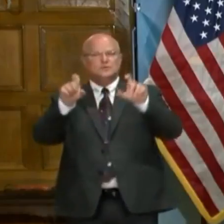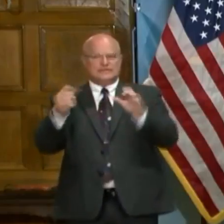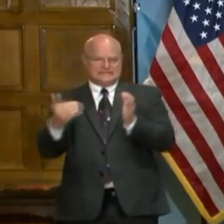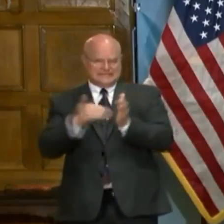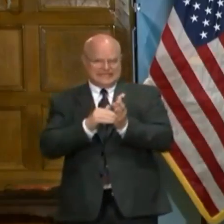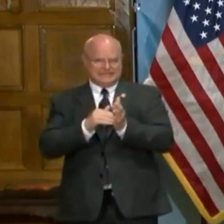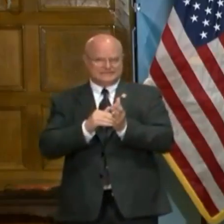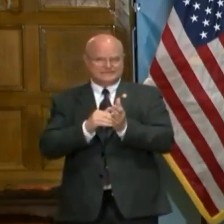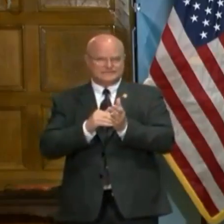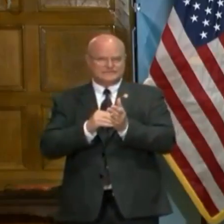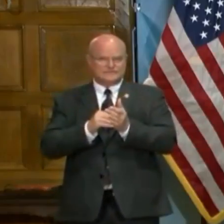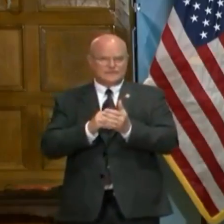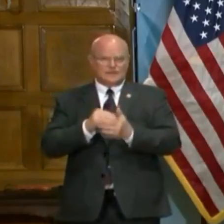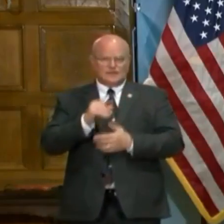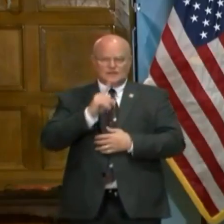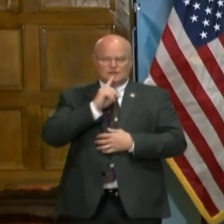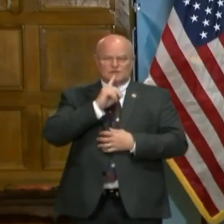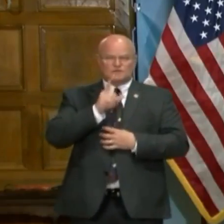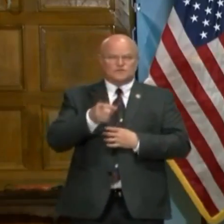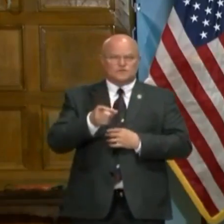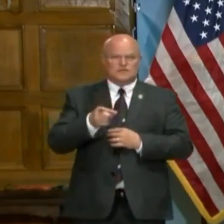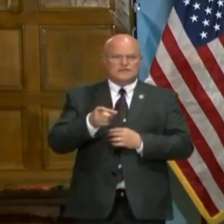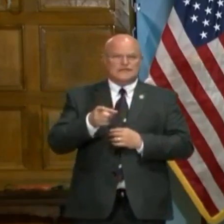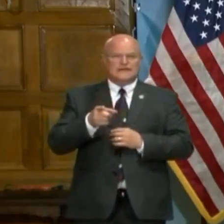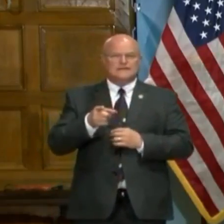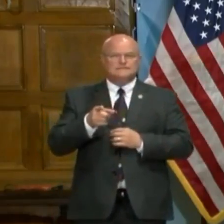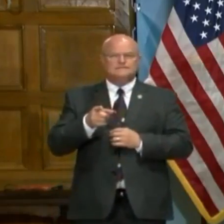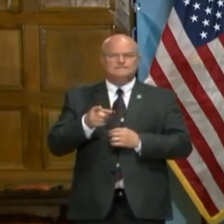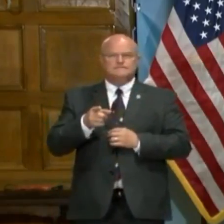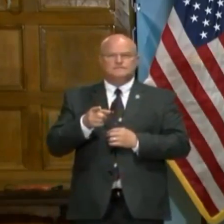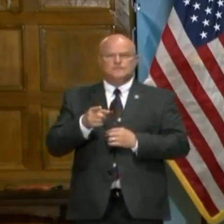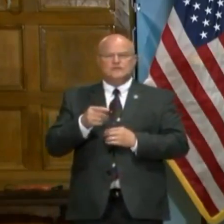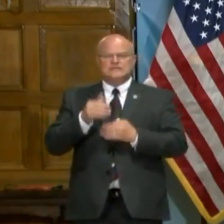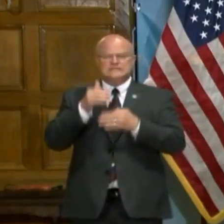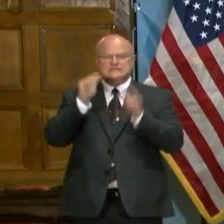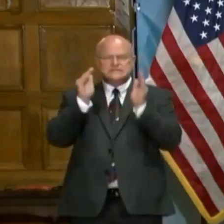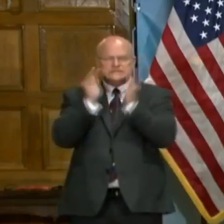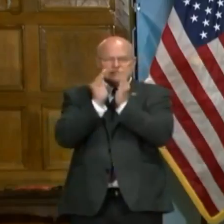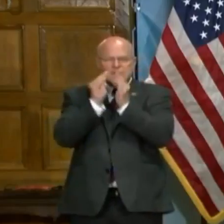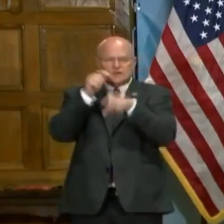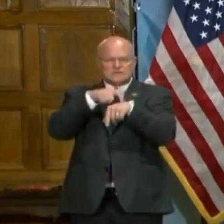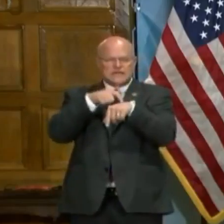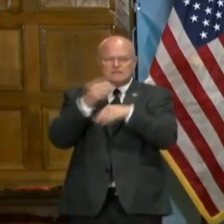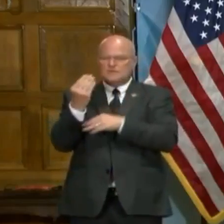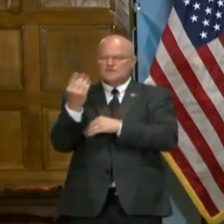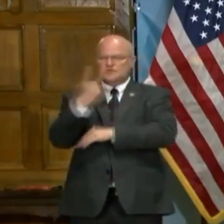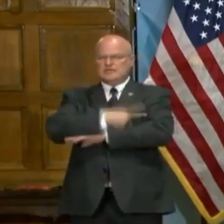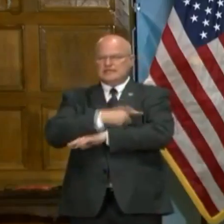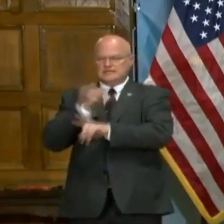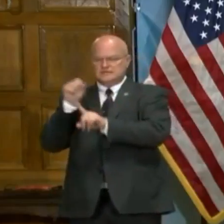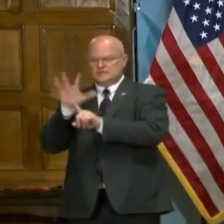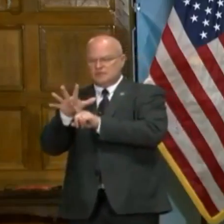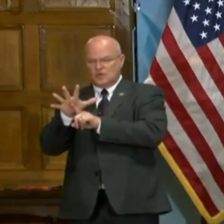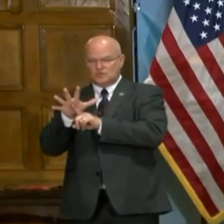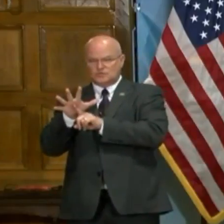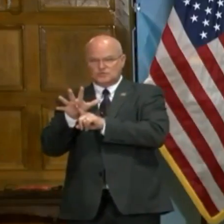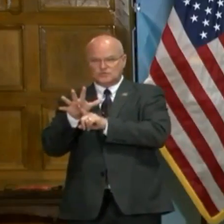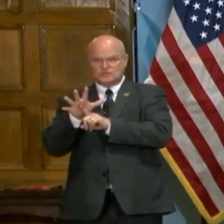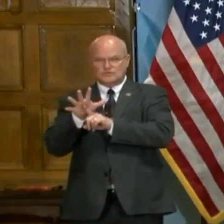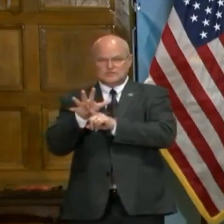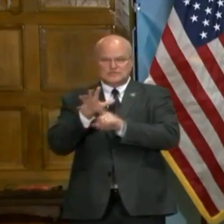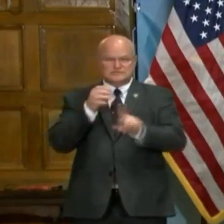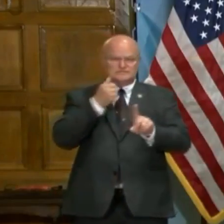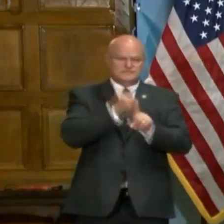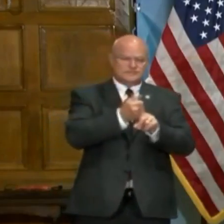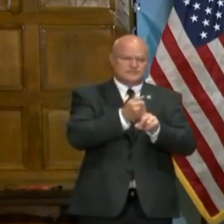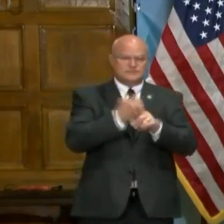test. There's really a fairly narrow window, 14 days from exposure,